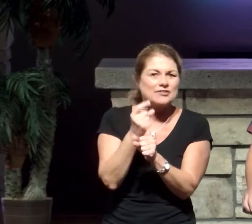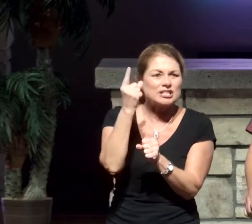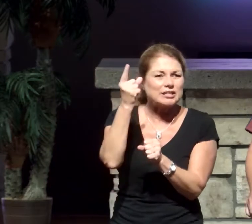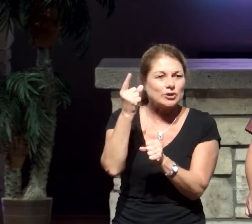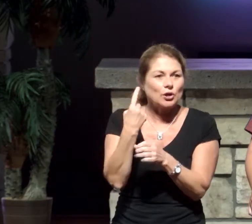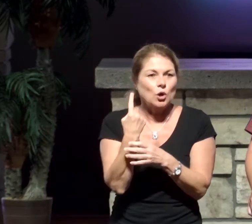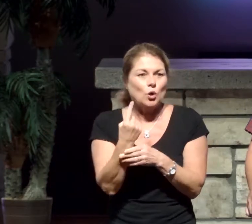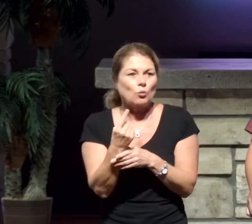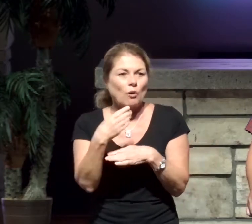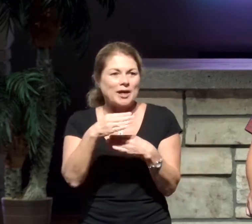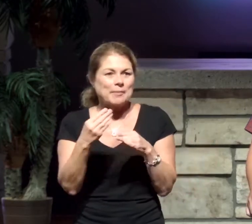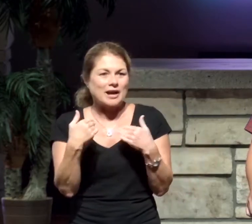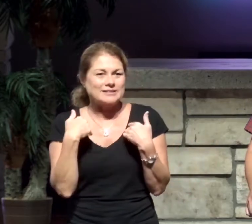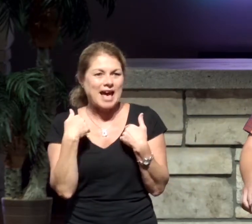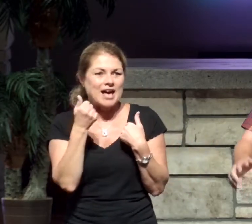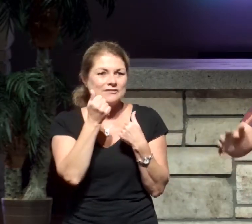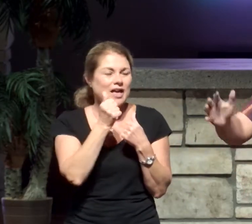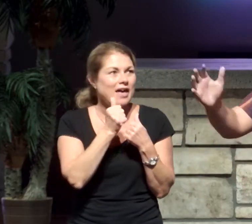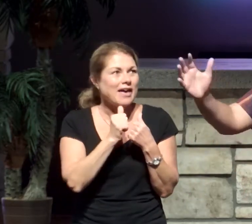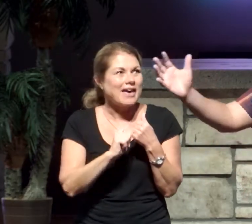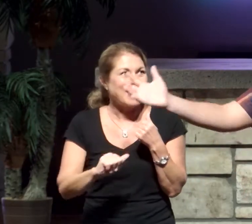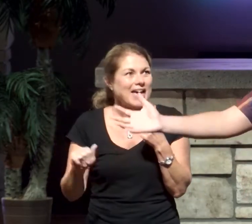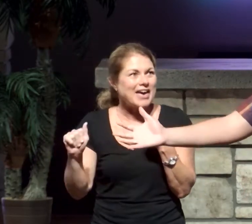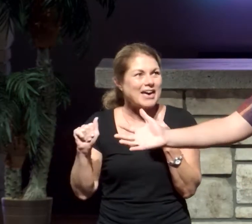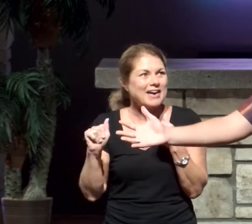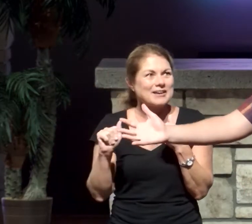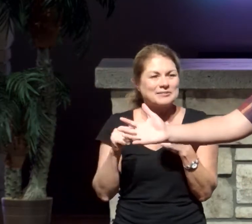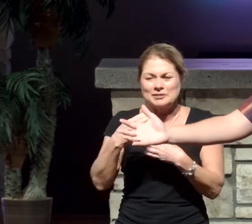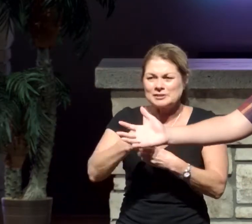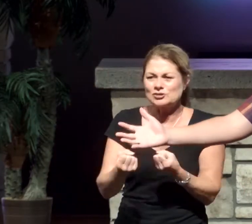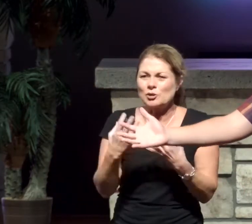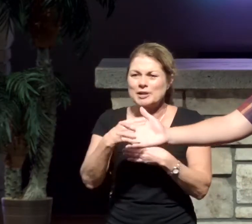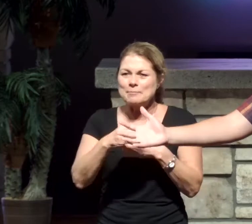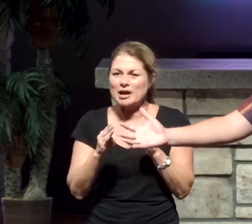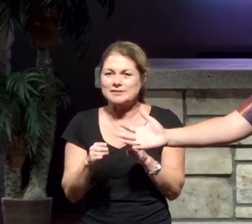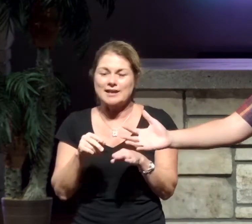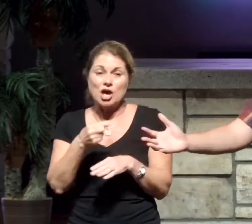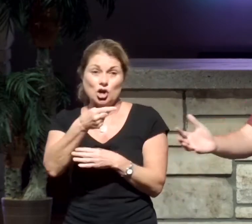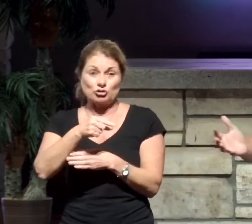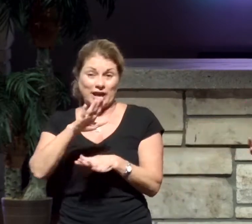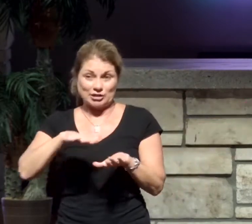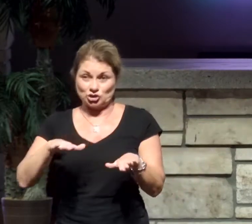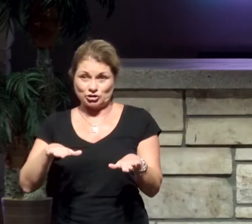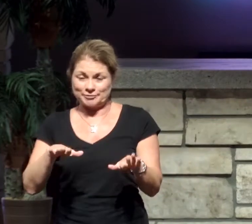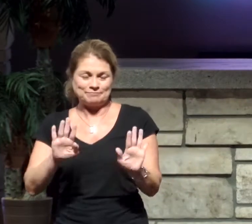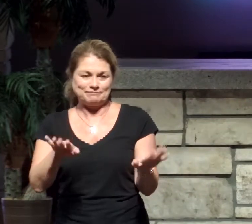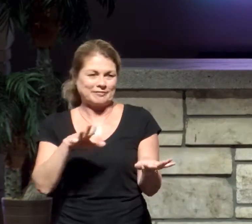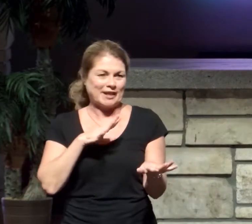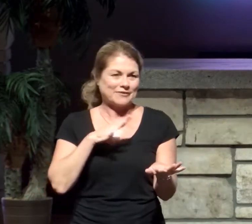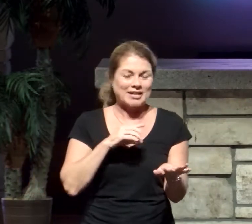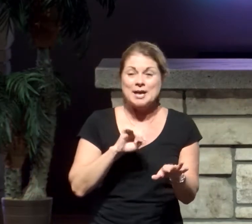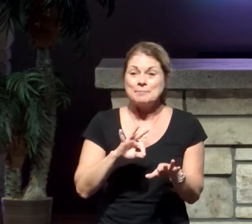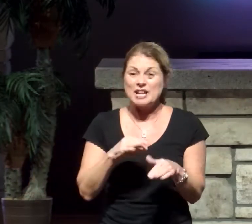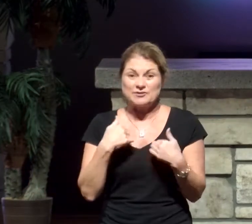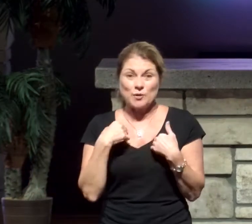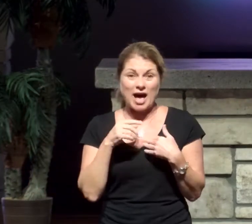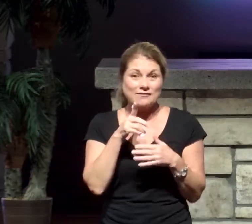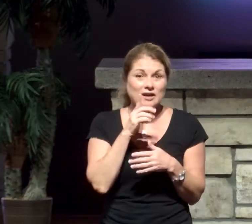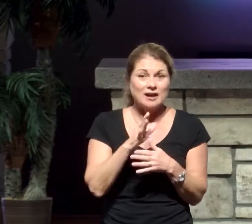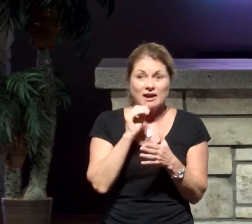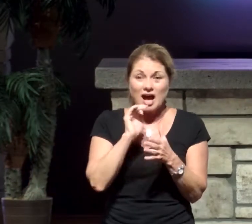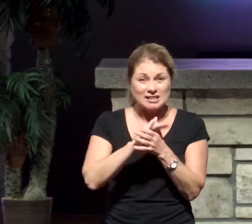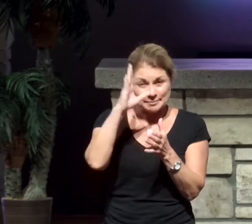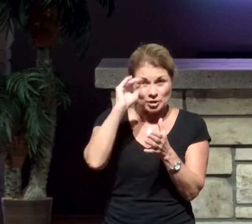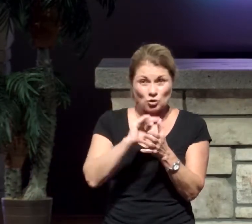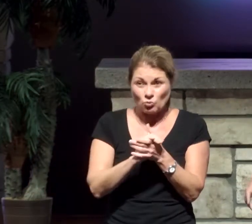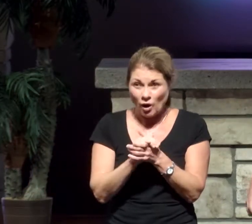every month. Grandchildren, of course, they don't have any boxes, right? Because they can do no wrong. But if you have a spouse, or if you have a significant other, or